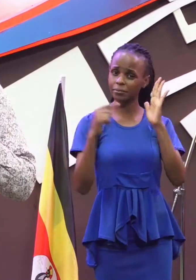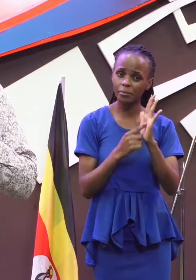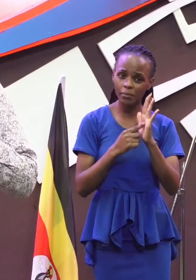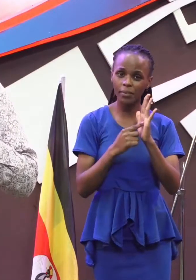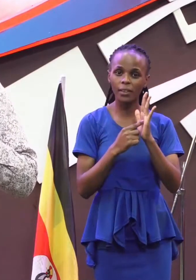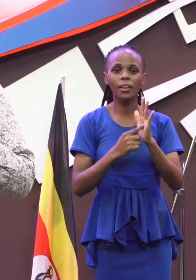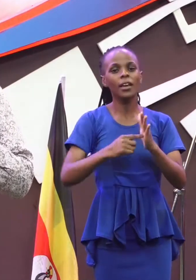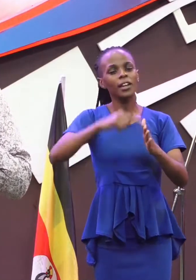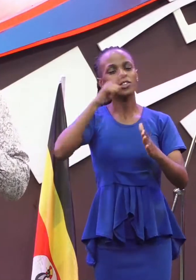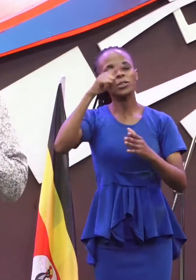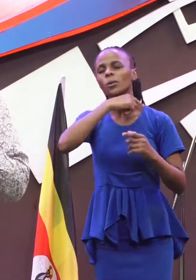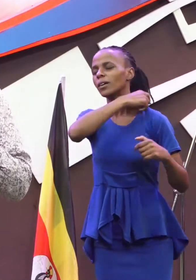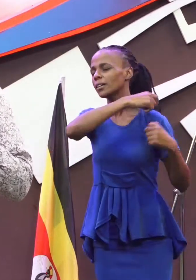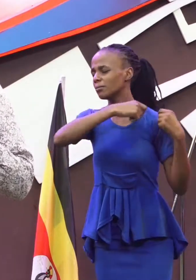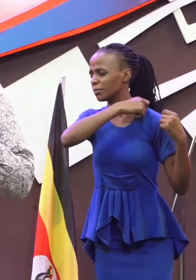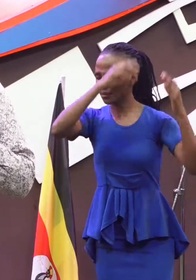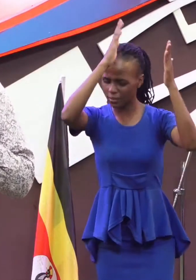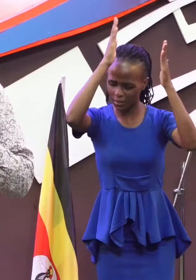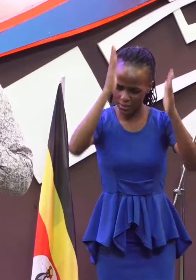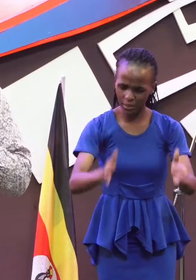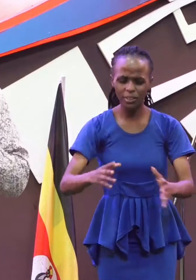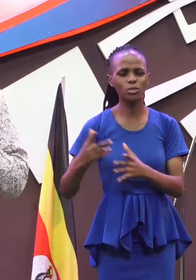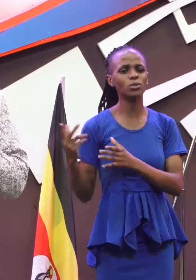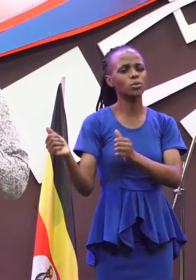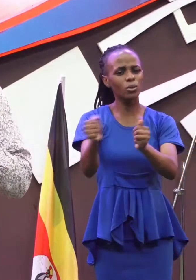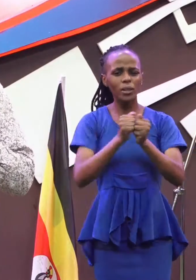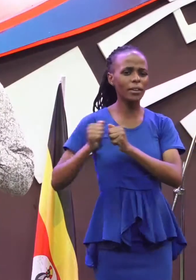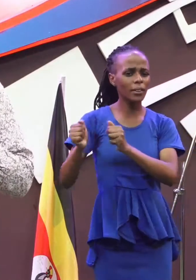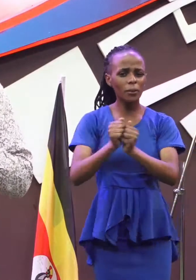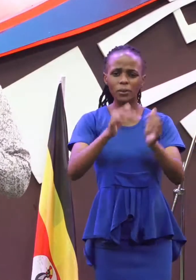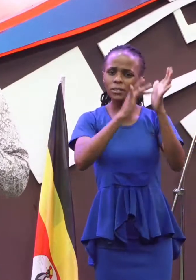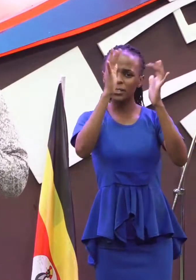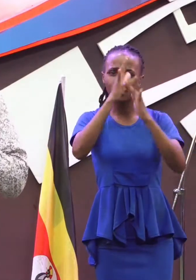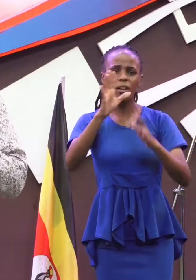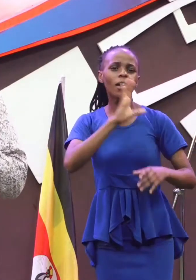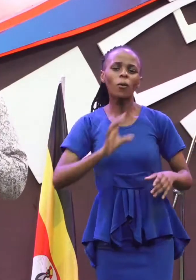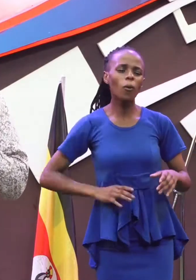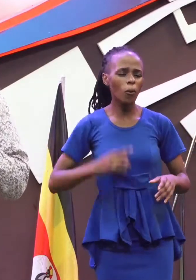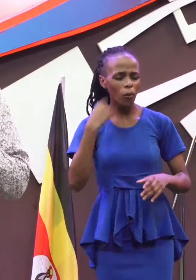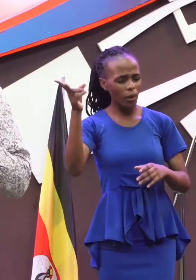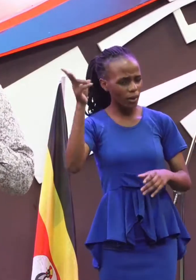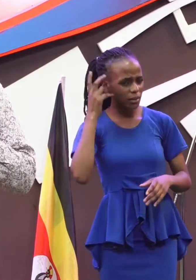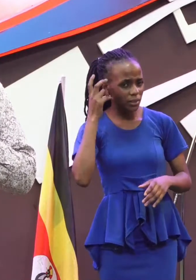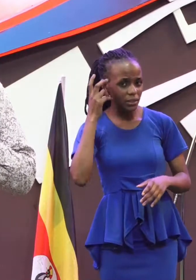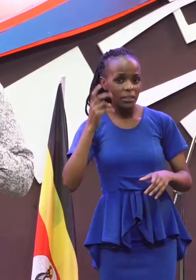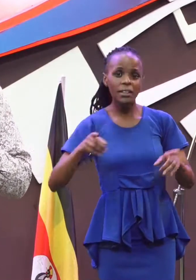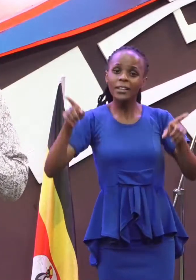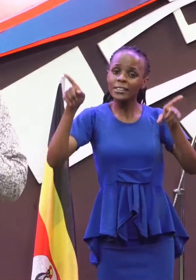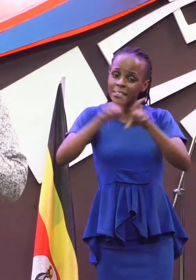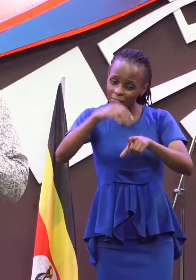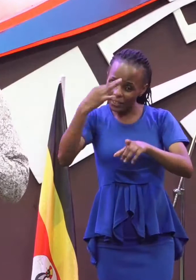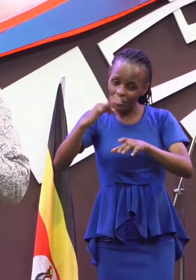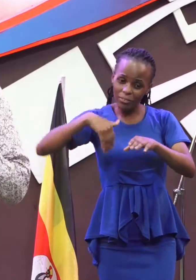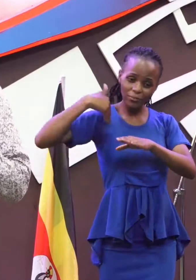understand, then you are a co-heir together with him who heard.